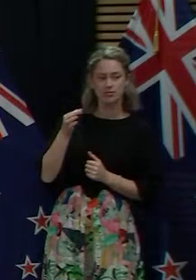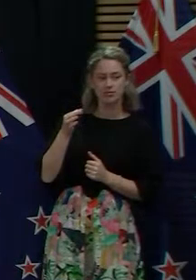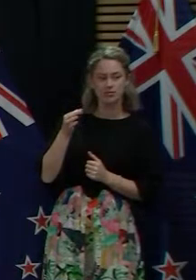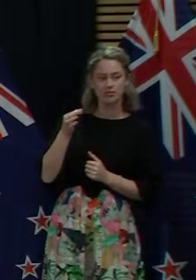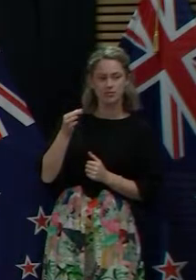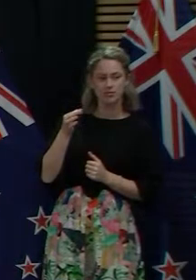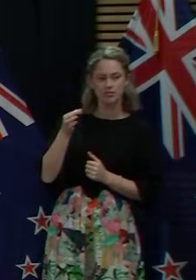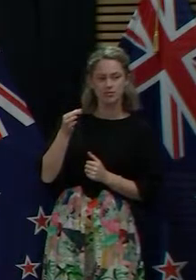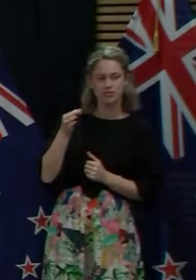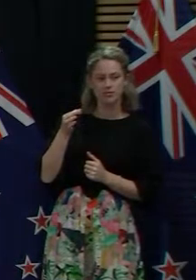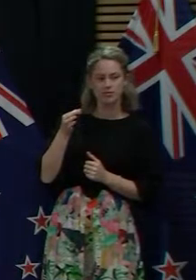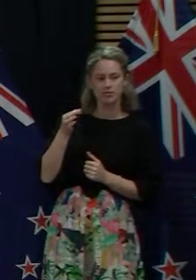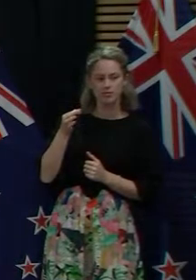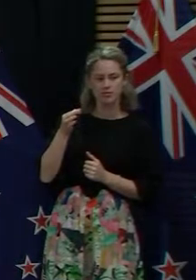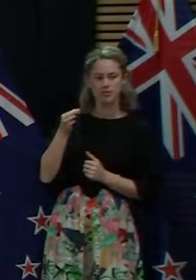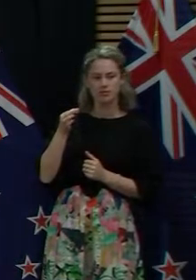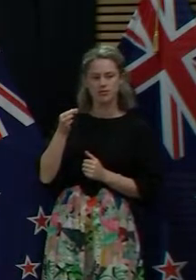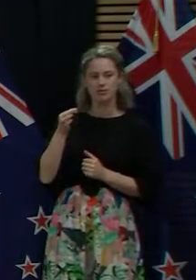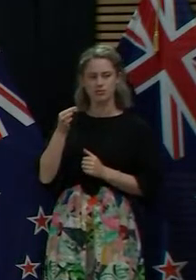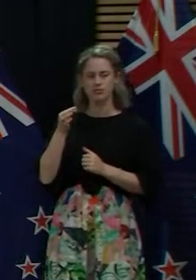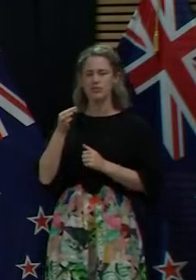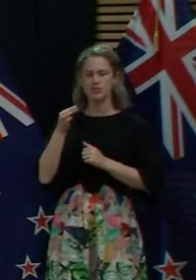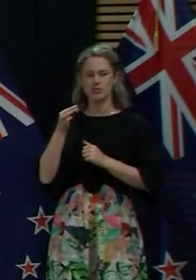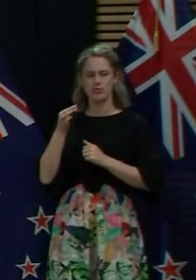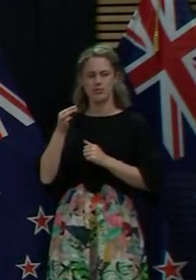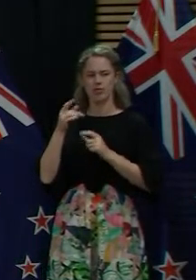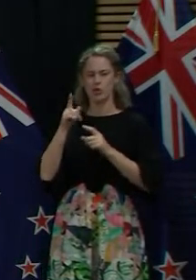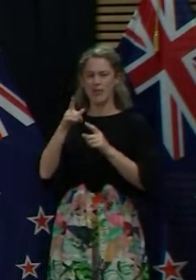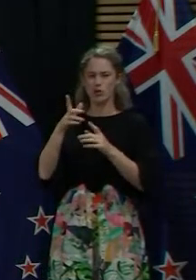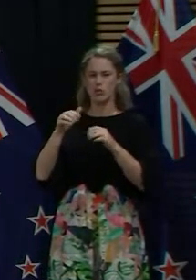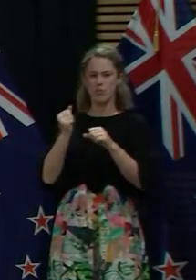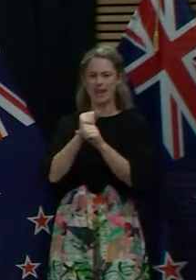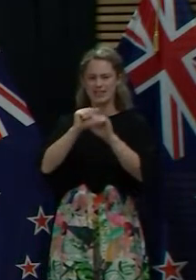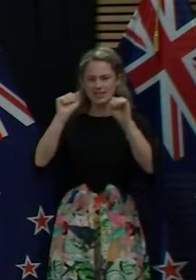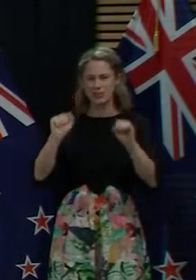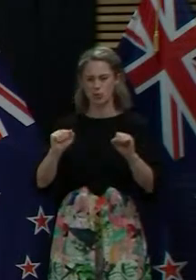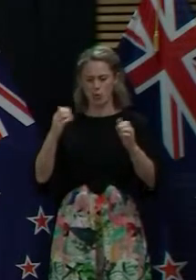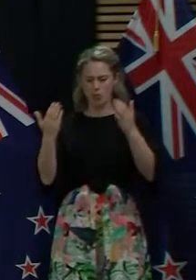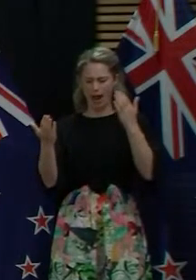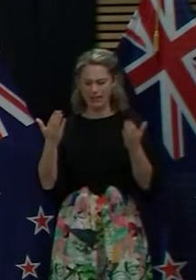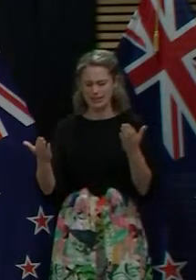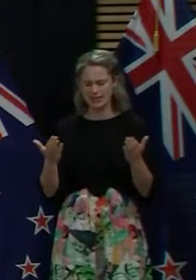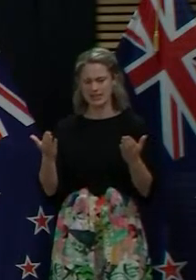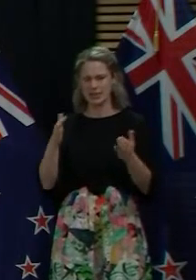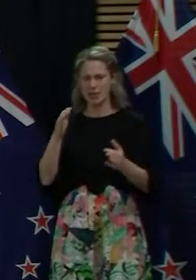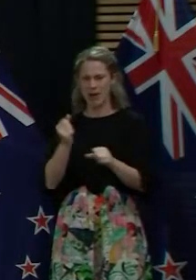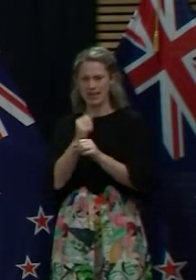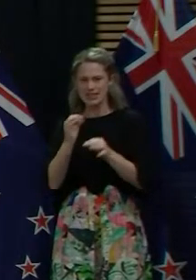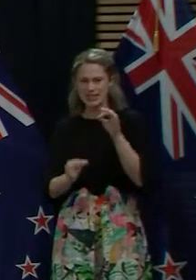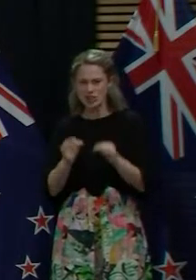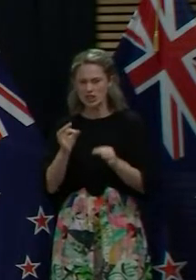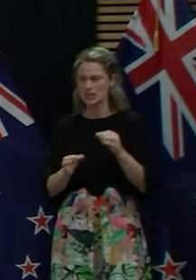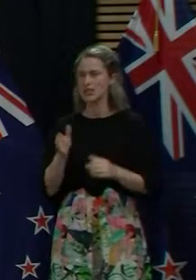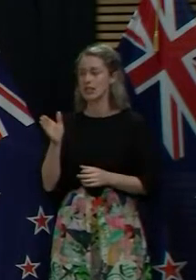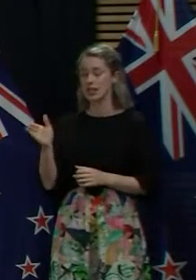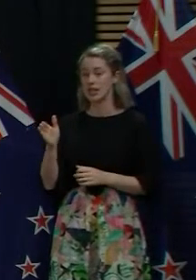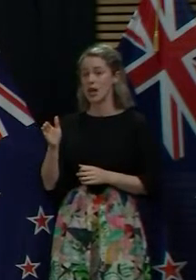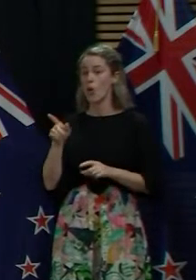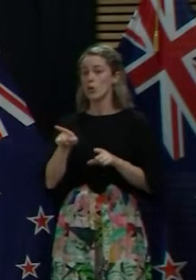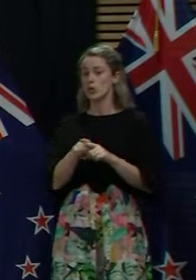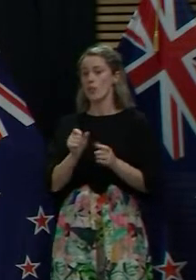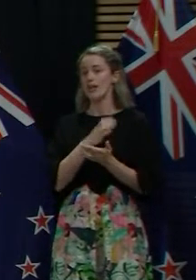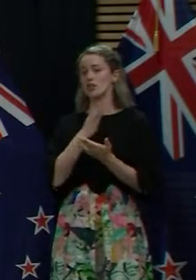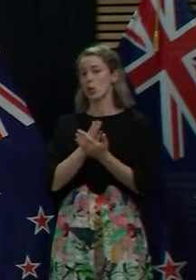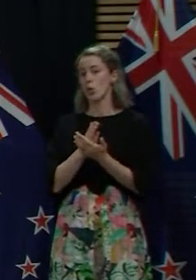around those kind of trade-offs. That's right, and making sure our health system is ready on a sustained and sustainable manner